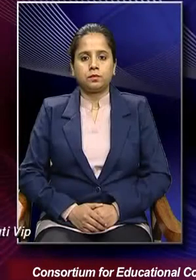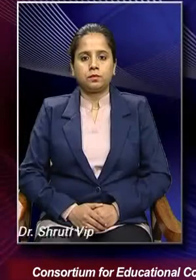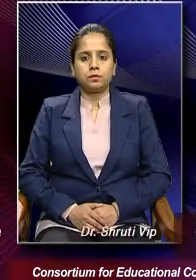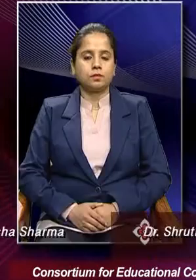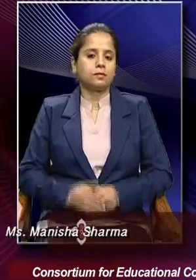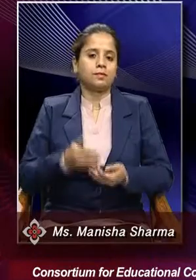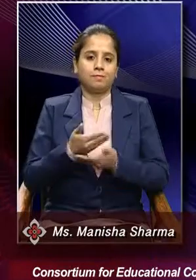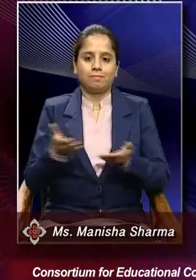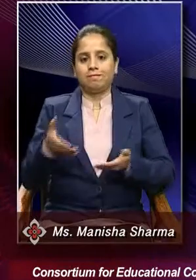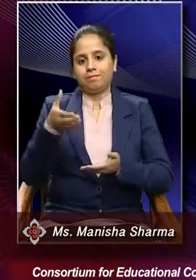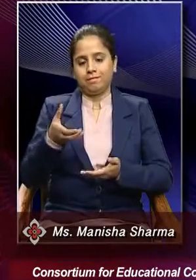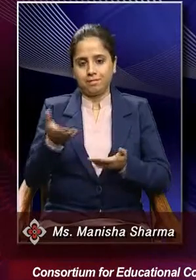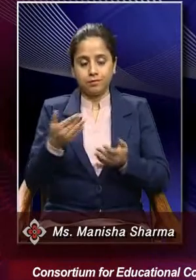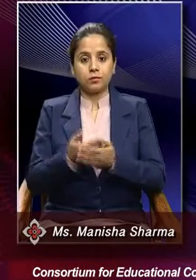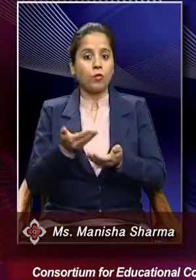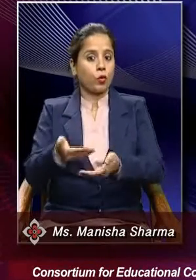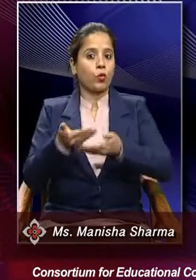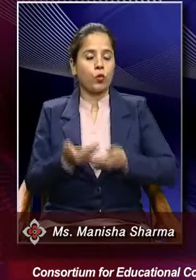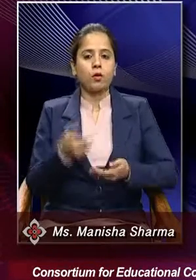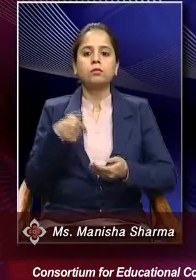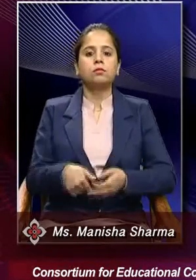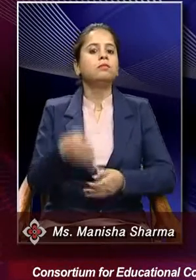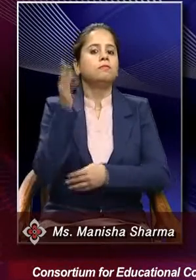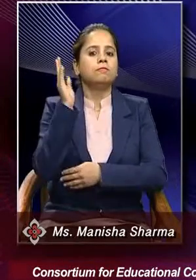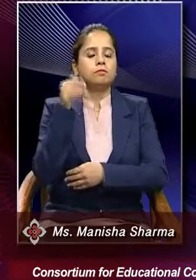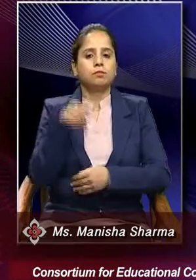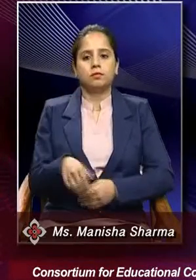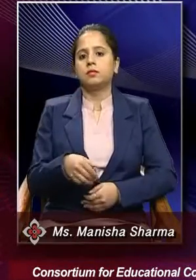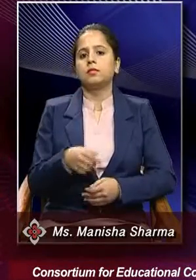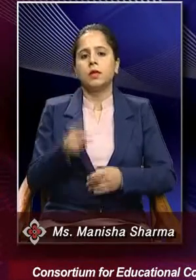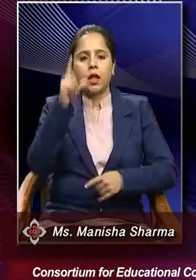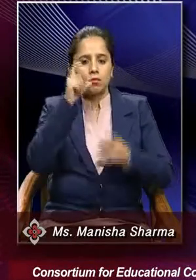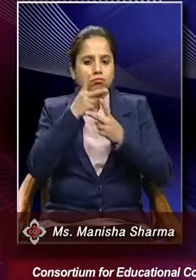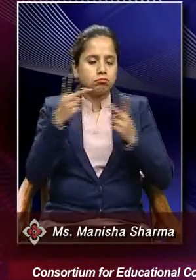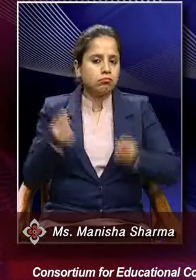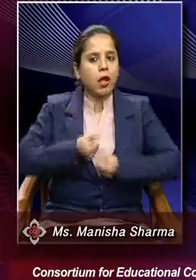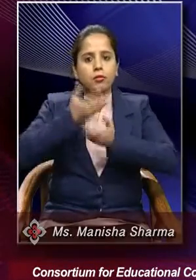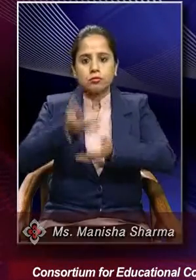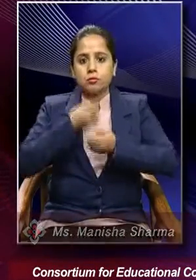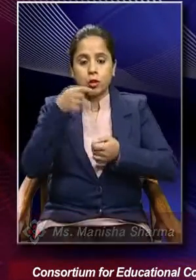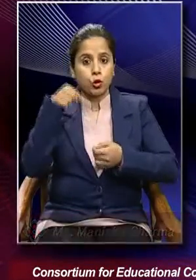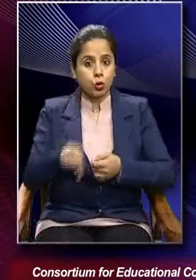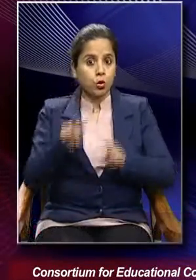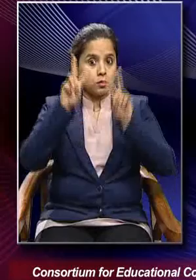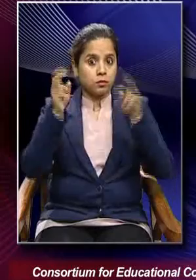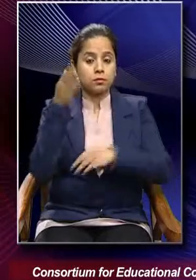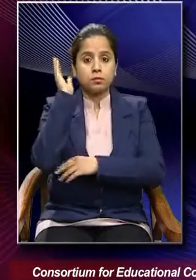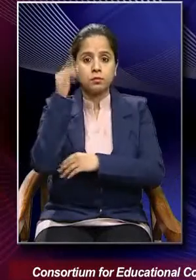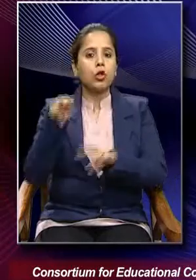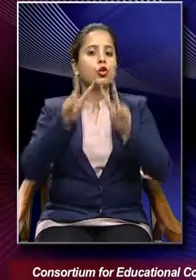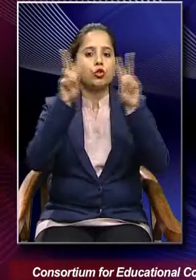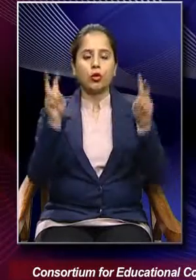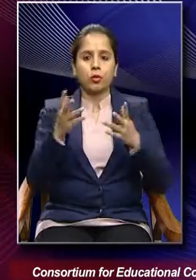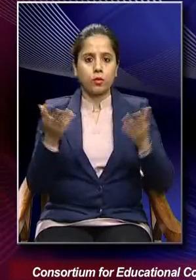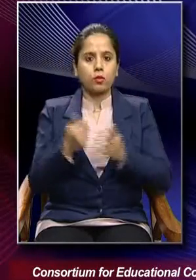Greetings everyone. Welcome to the series on symbolic expressions. For today's lecture, the topic